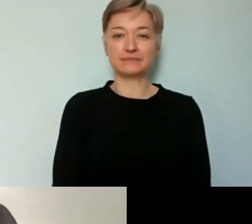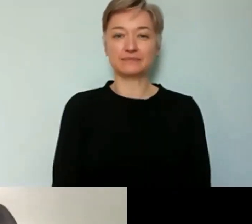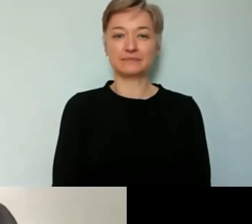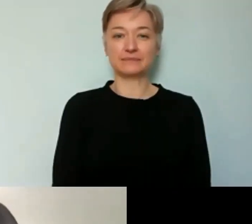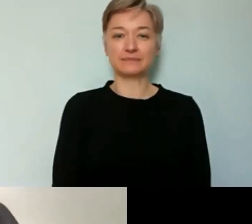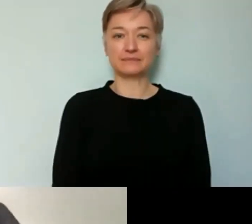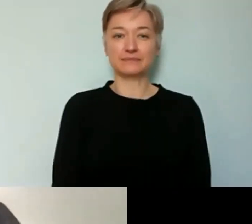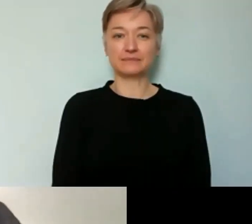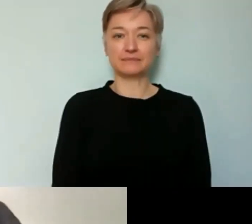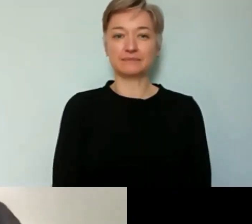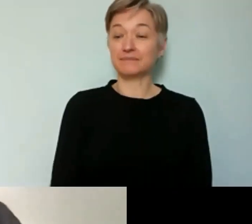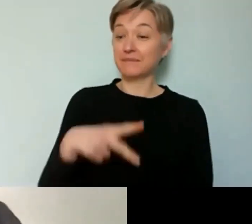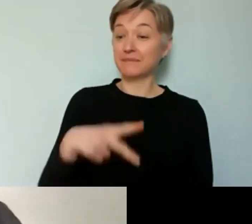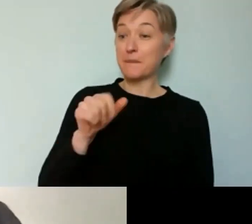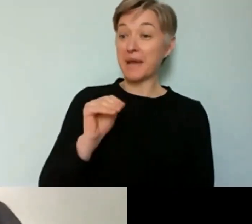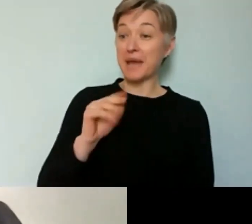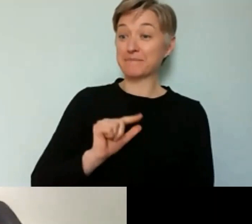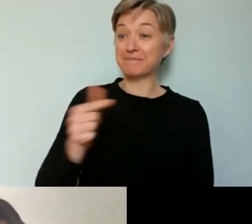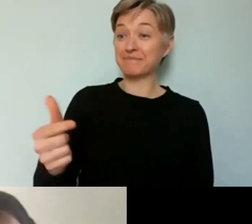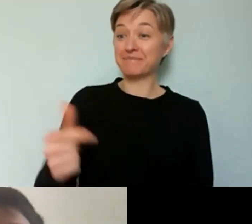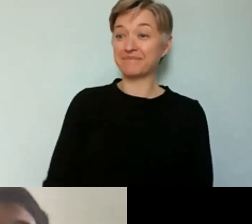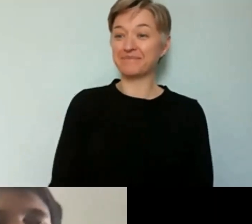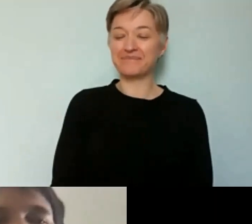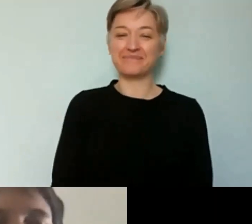So, Pam, back to you.